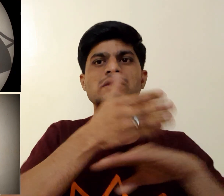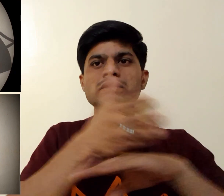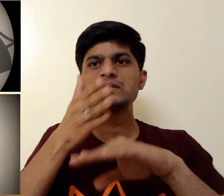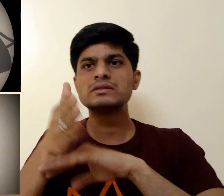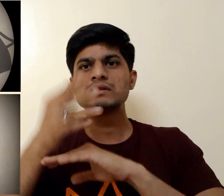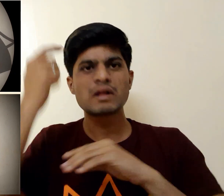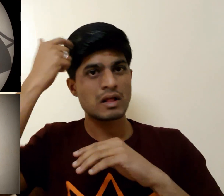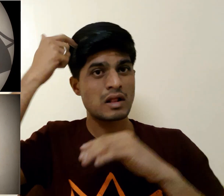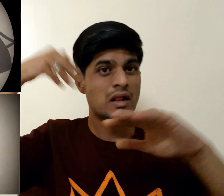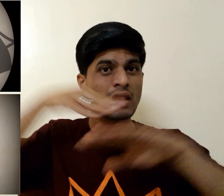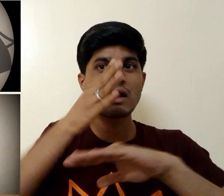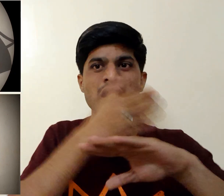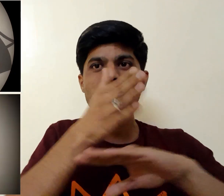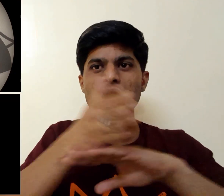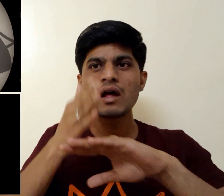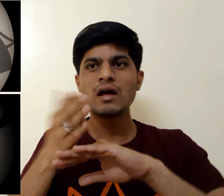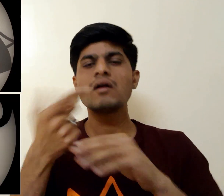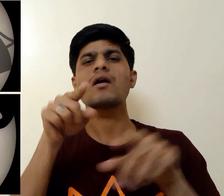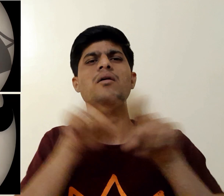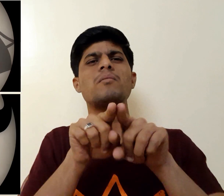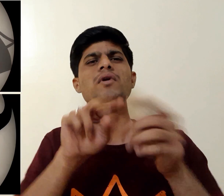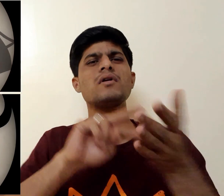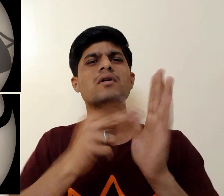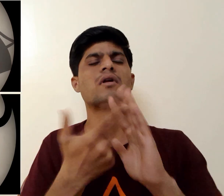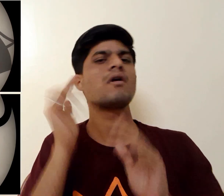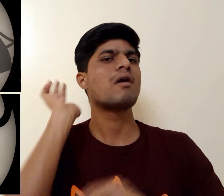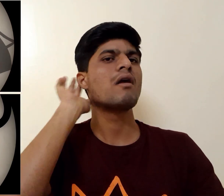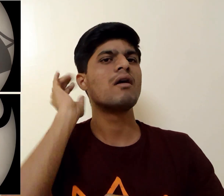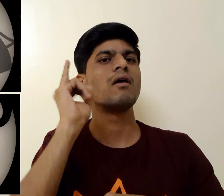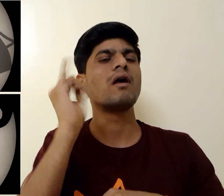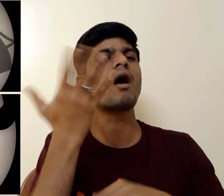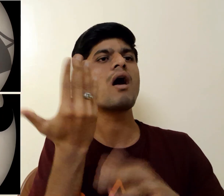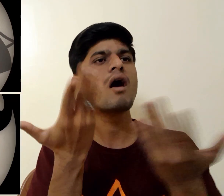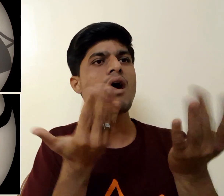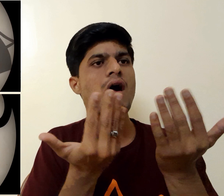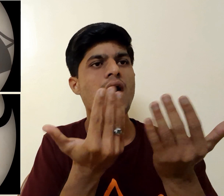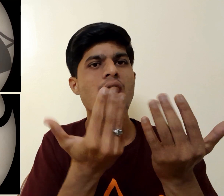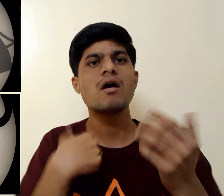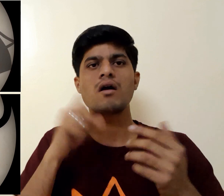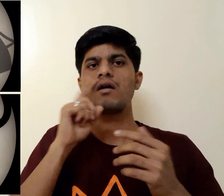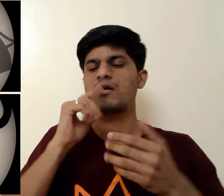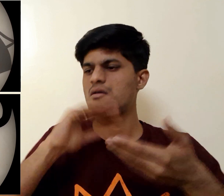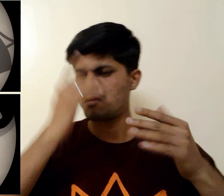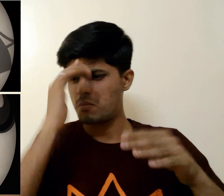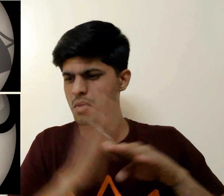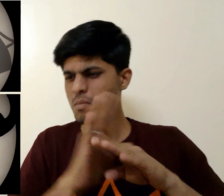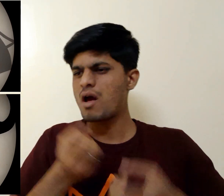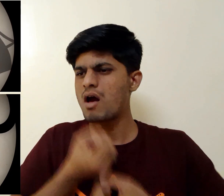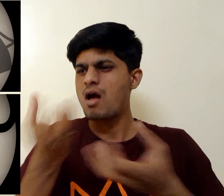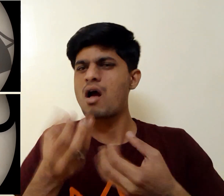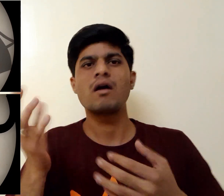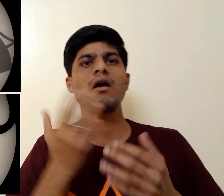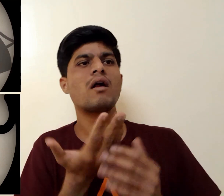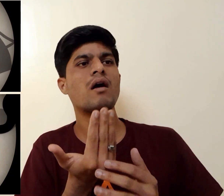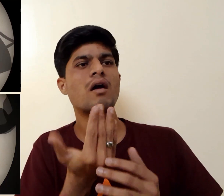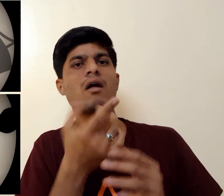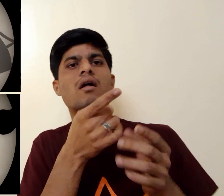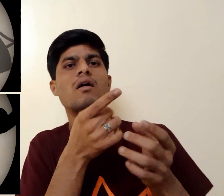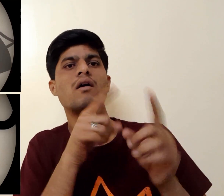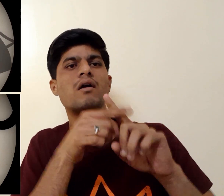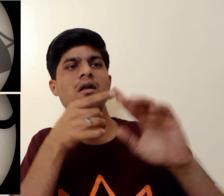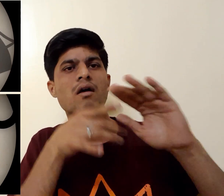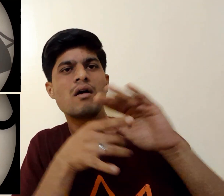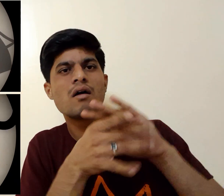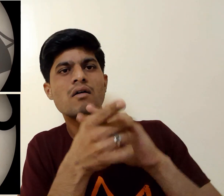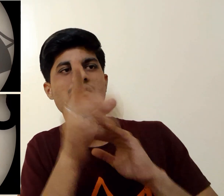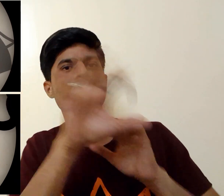needs more and more of the substance to activate the same level of reward or feeling of pleasure, causing the brain tissue to become